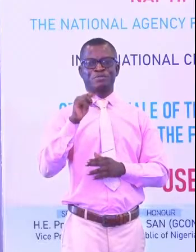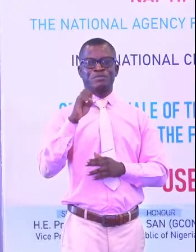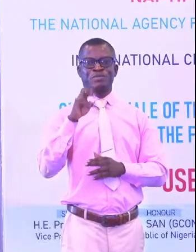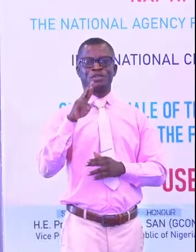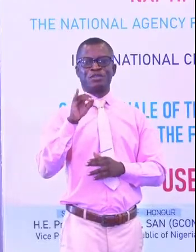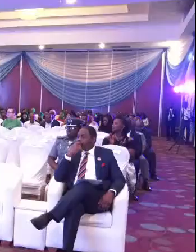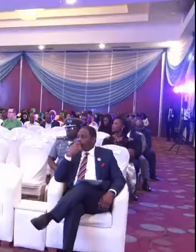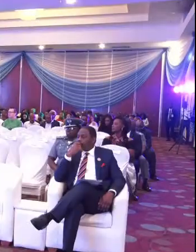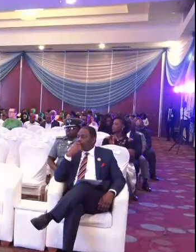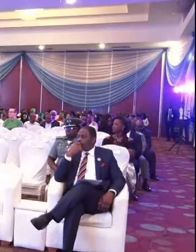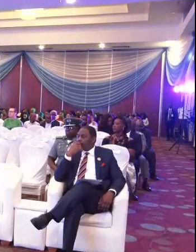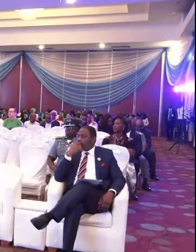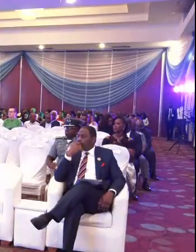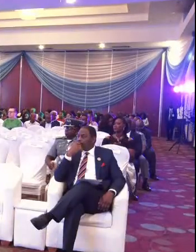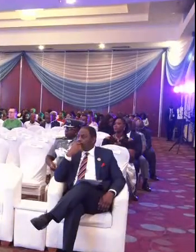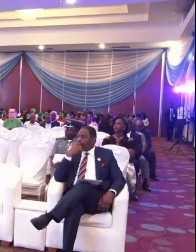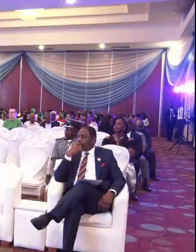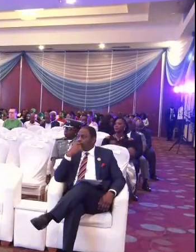especially.